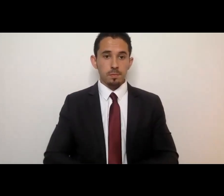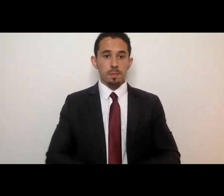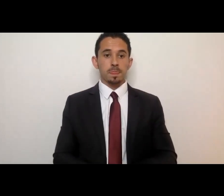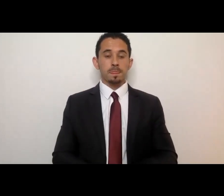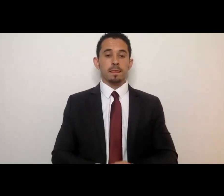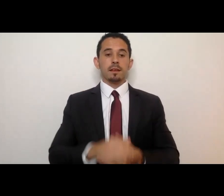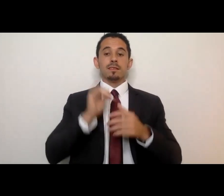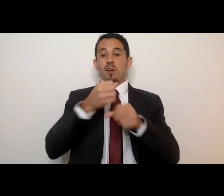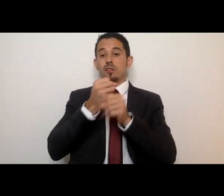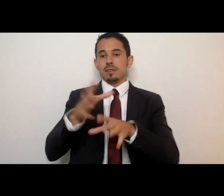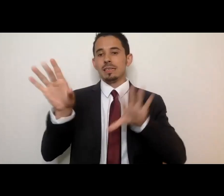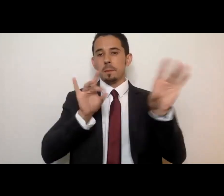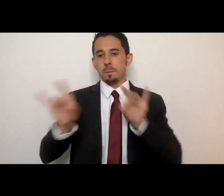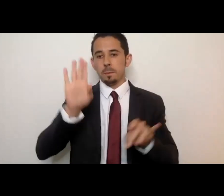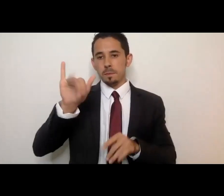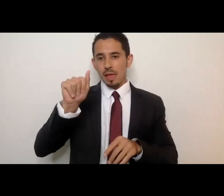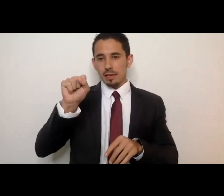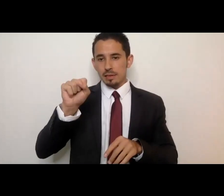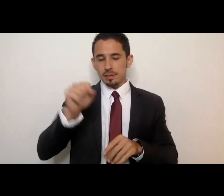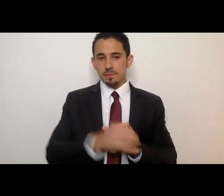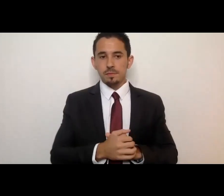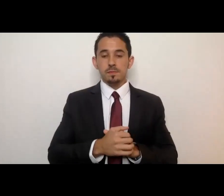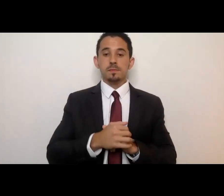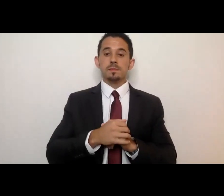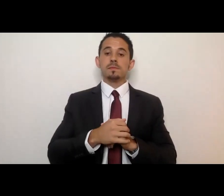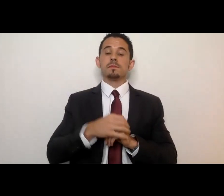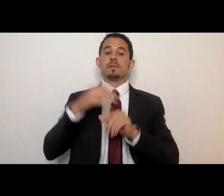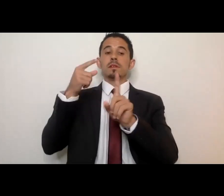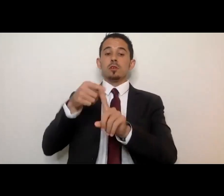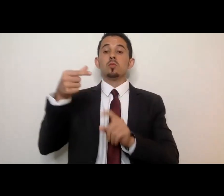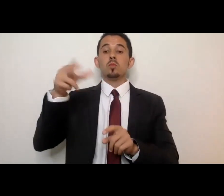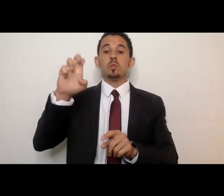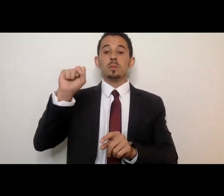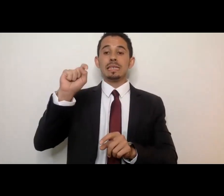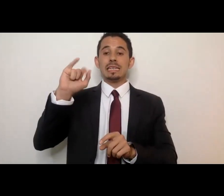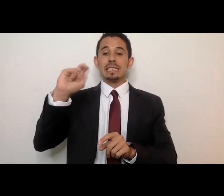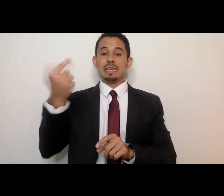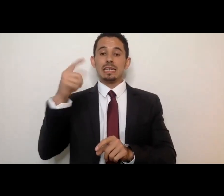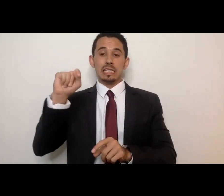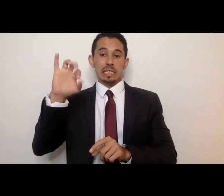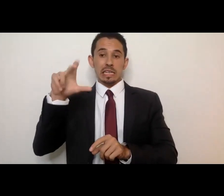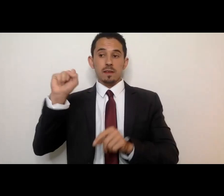To have a better study, I would have just used one method, because having 2 introduces sampling bias.